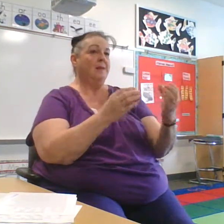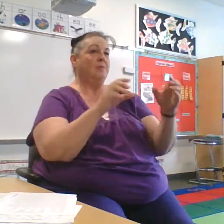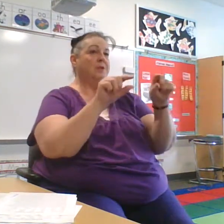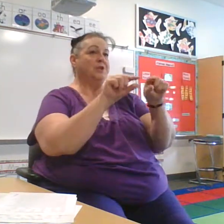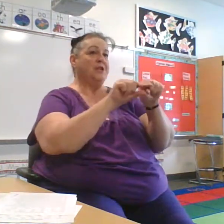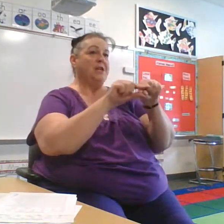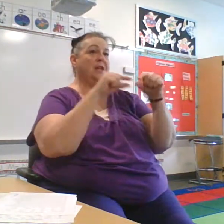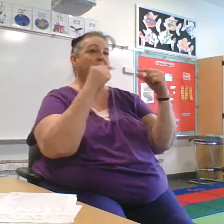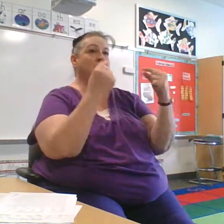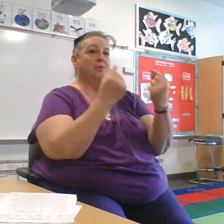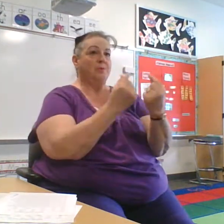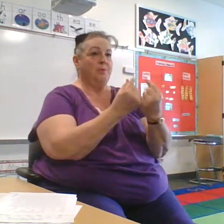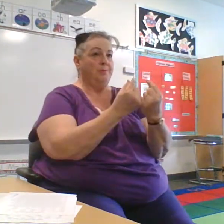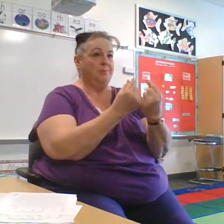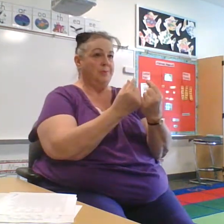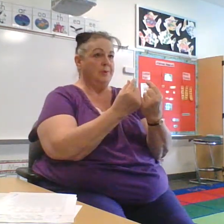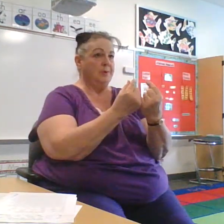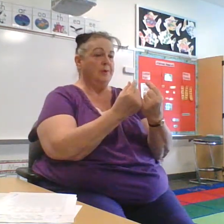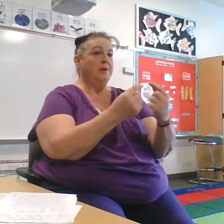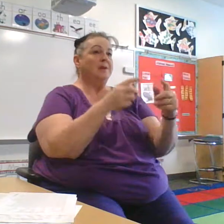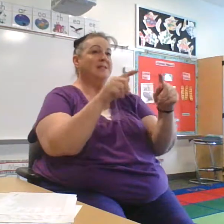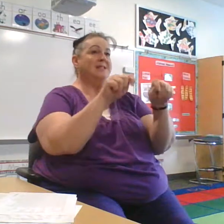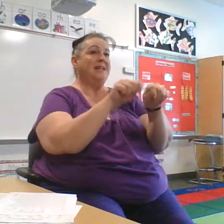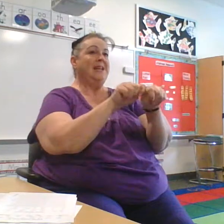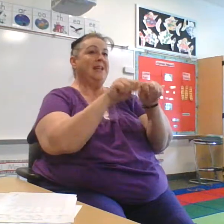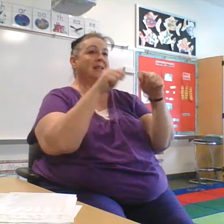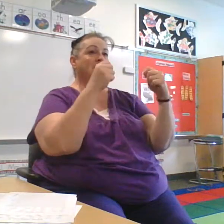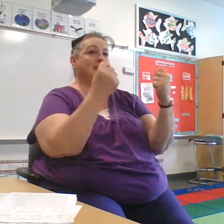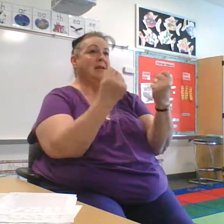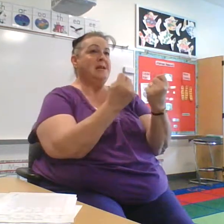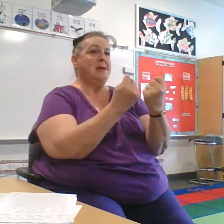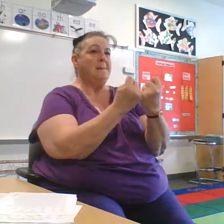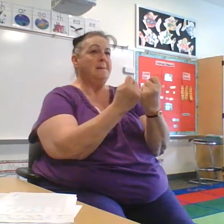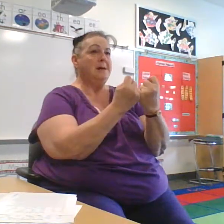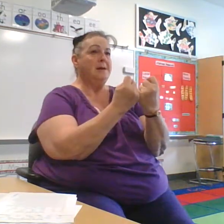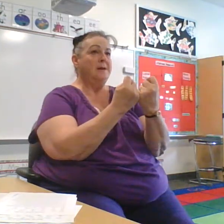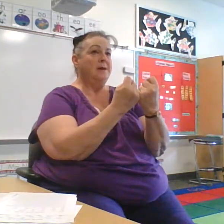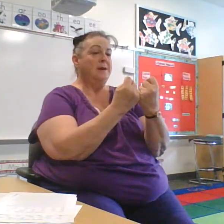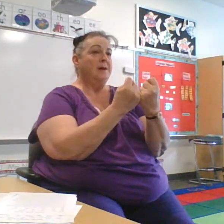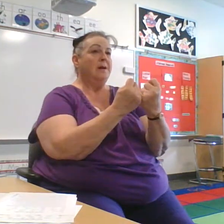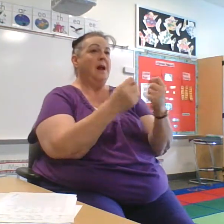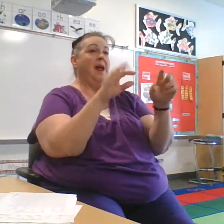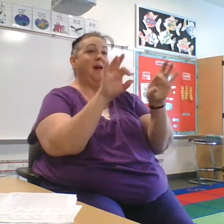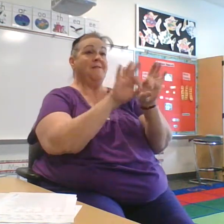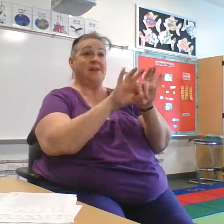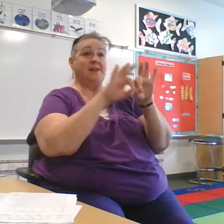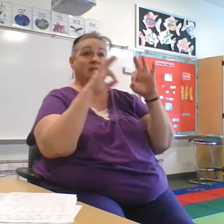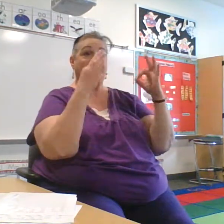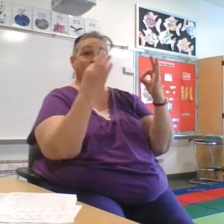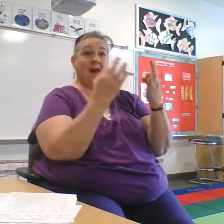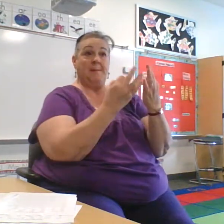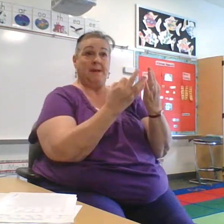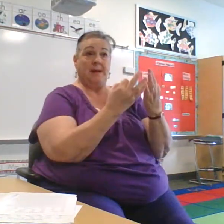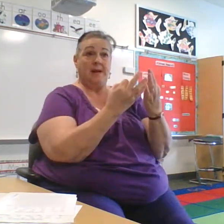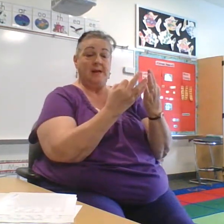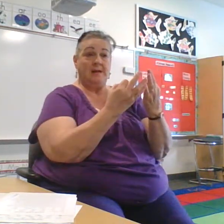with G is group, T is team, F is family.